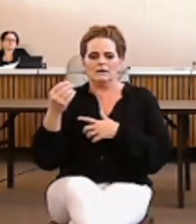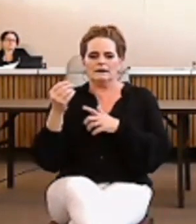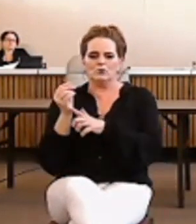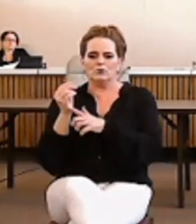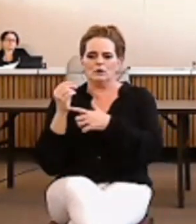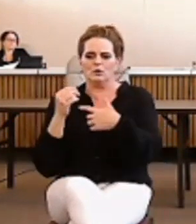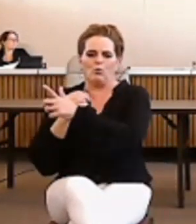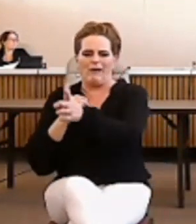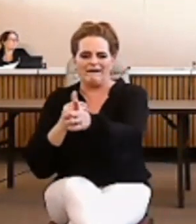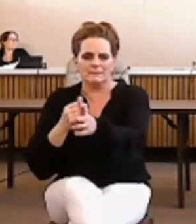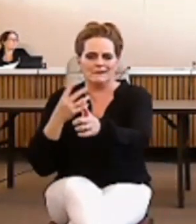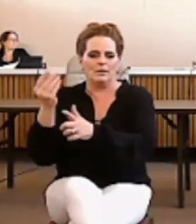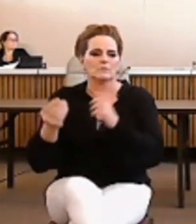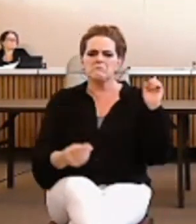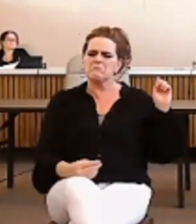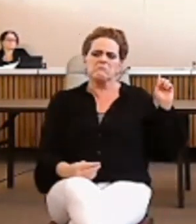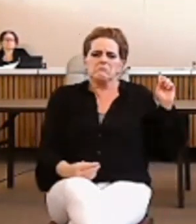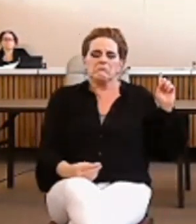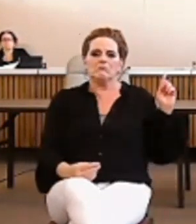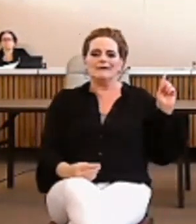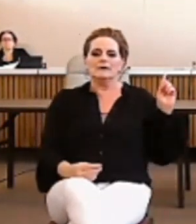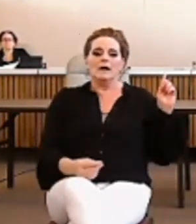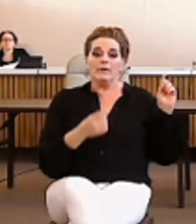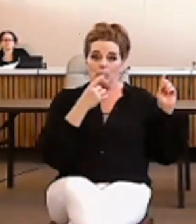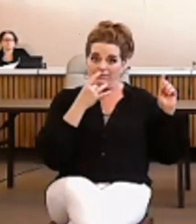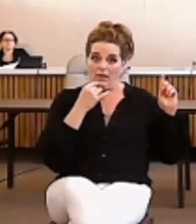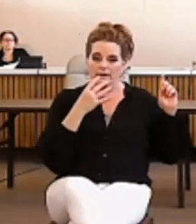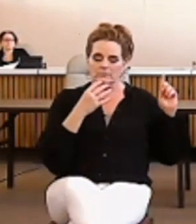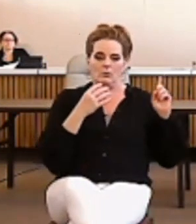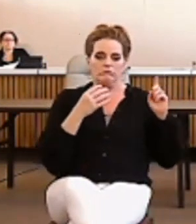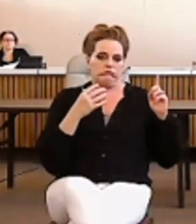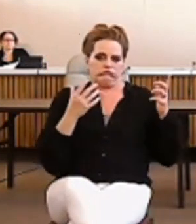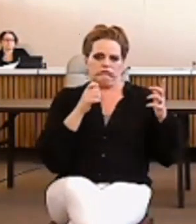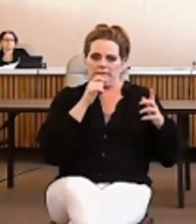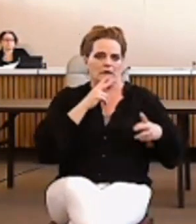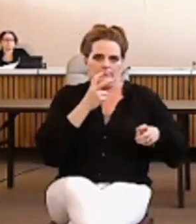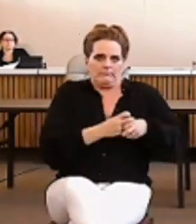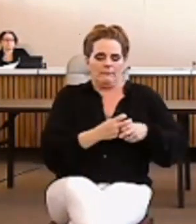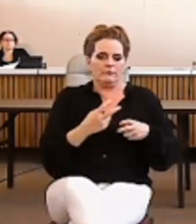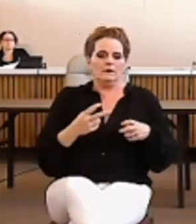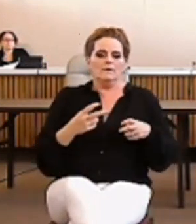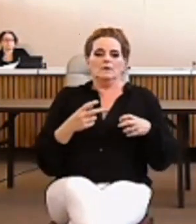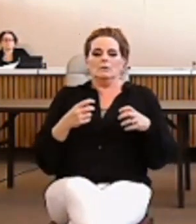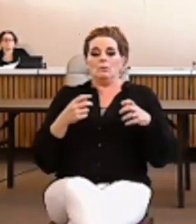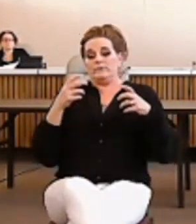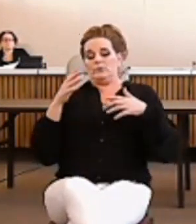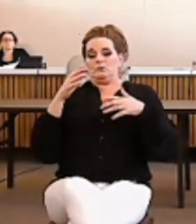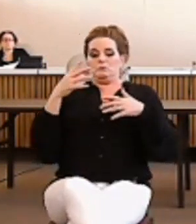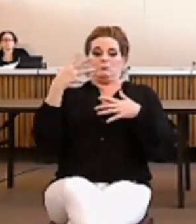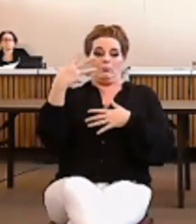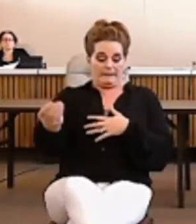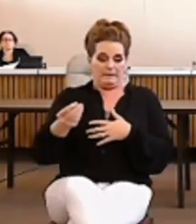It's no more, because again, it's gonna have a light, so coming out, it'll be no more difficult than the people coming out of CVS or the